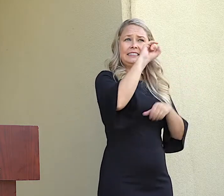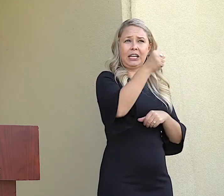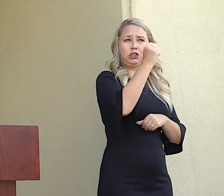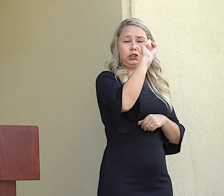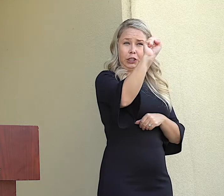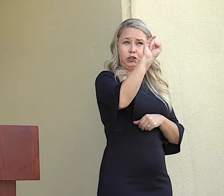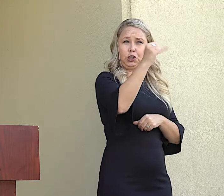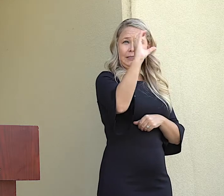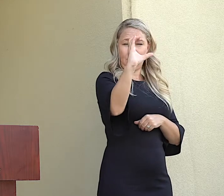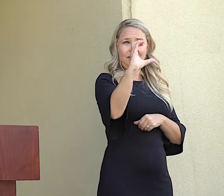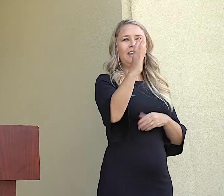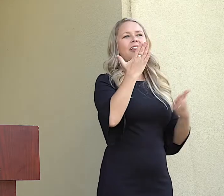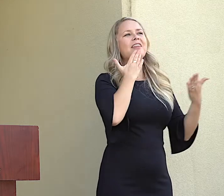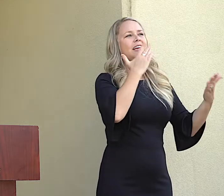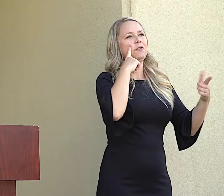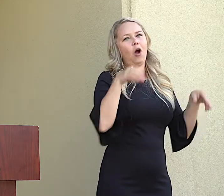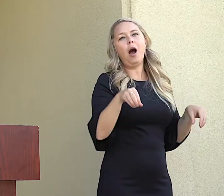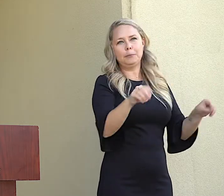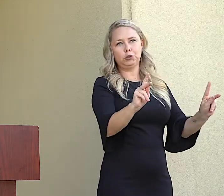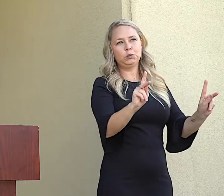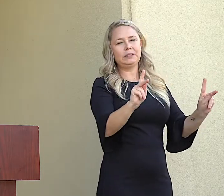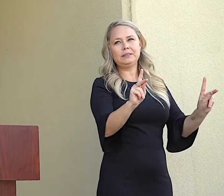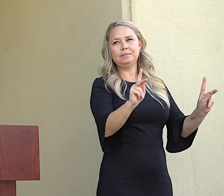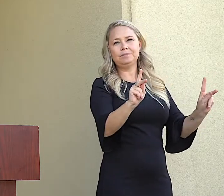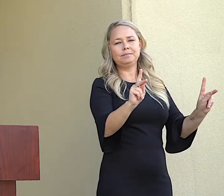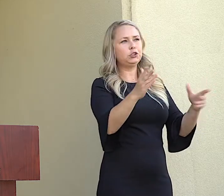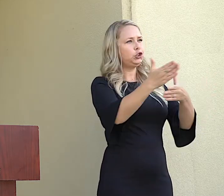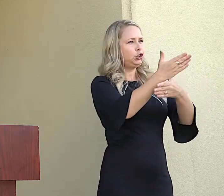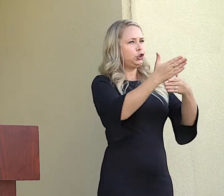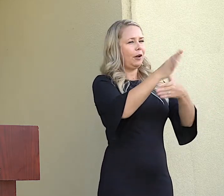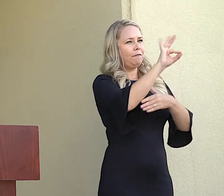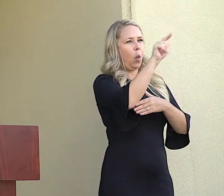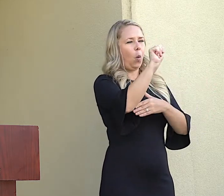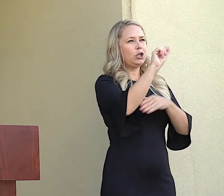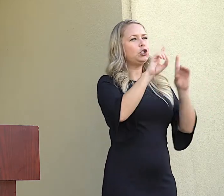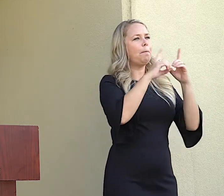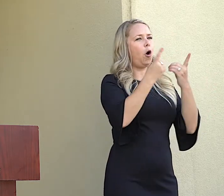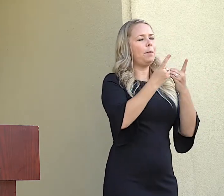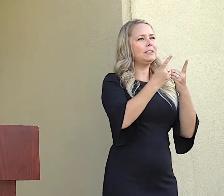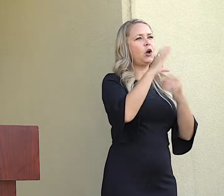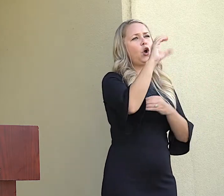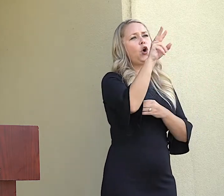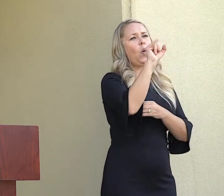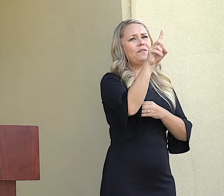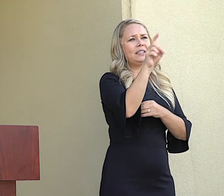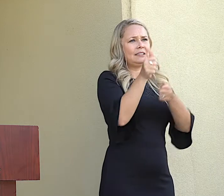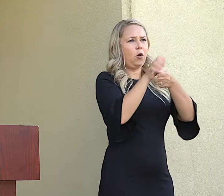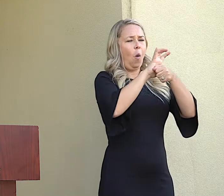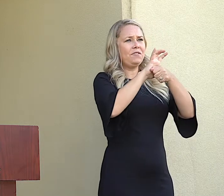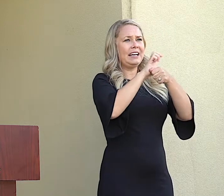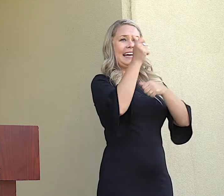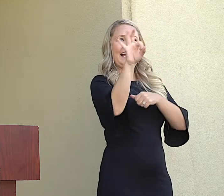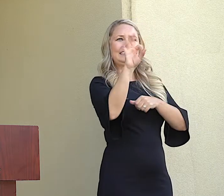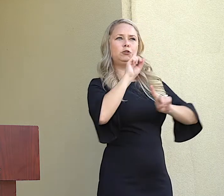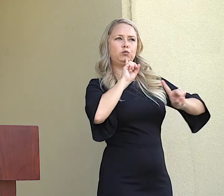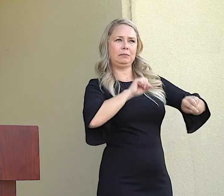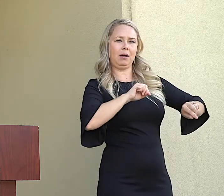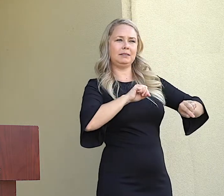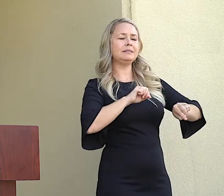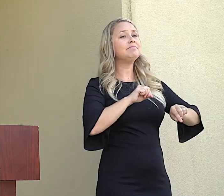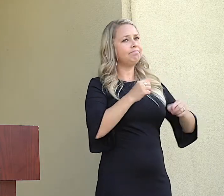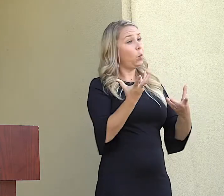County, thanks for the opportunity to share the Florida Department of Health's COVID-19 response,